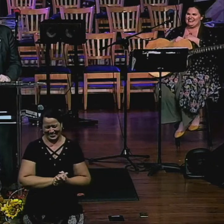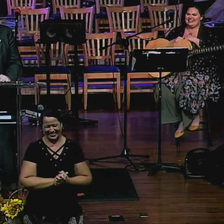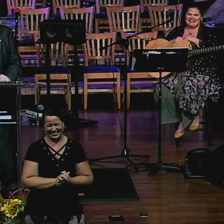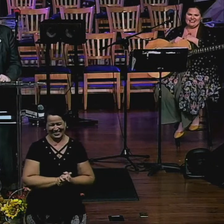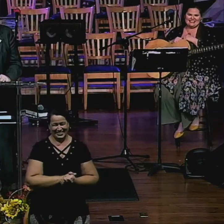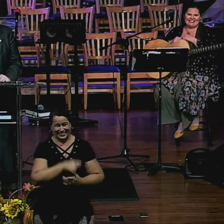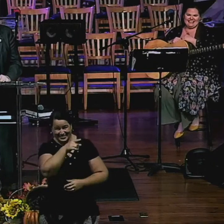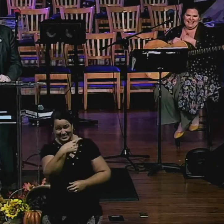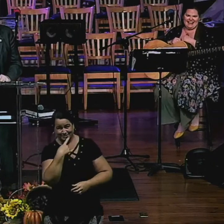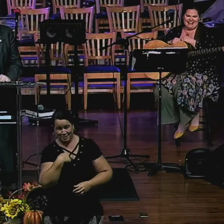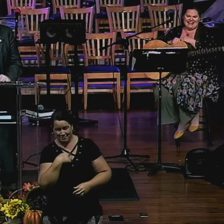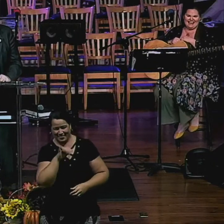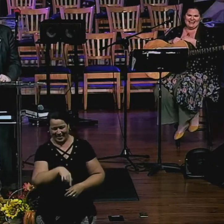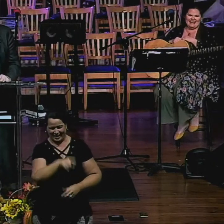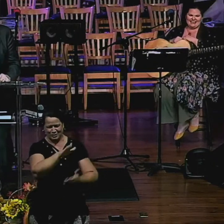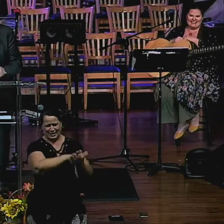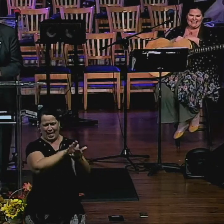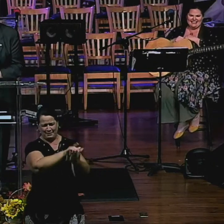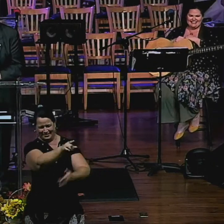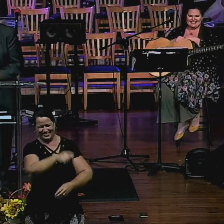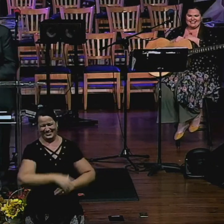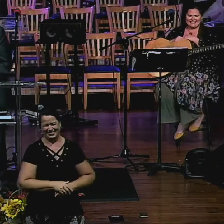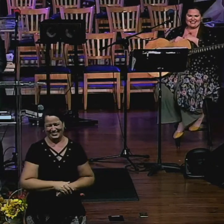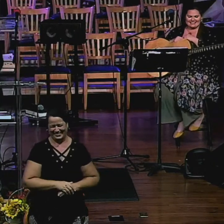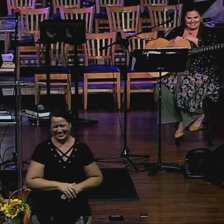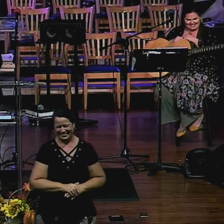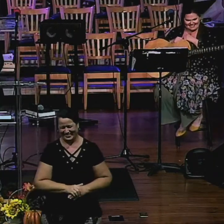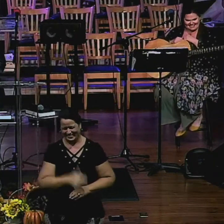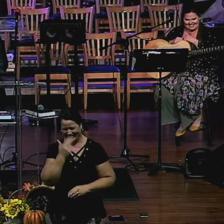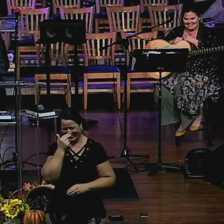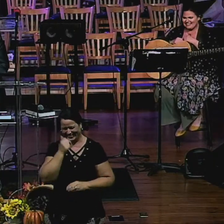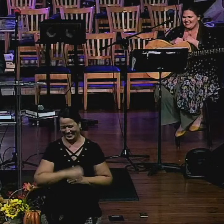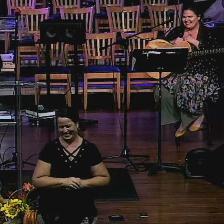Pastor Clyde taught me that one. He was the only one clapping too, but anyhow.